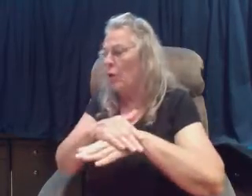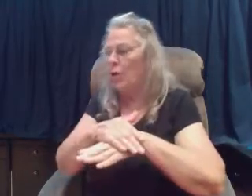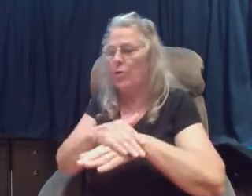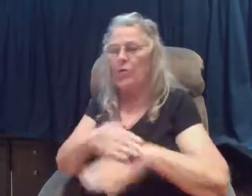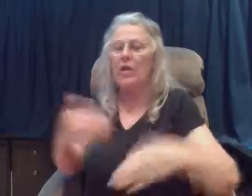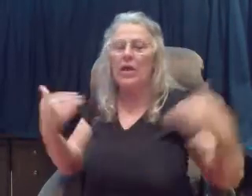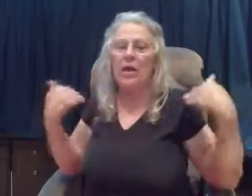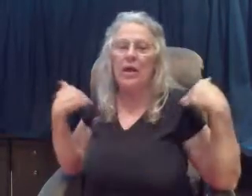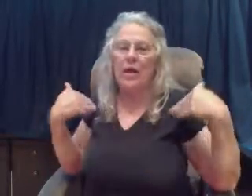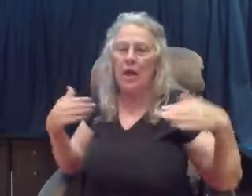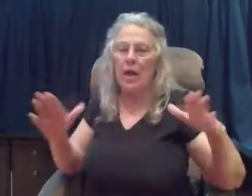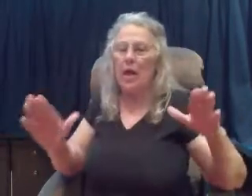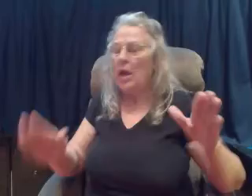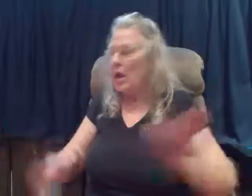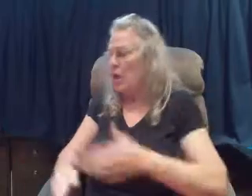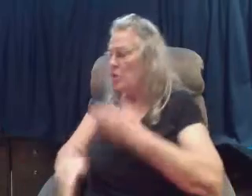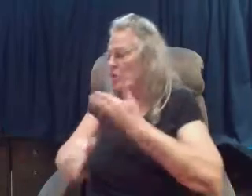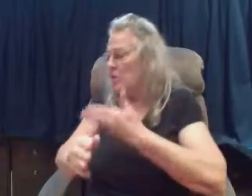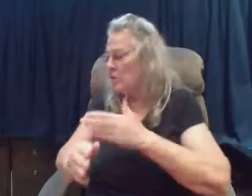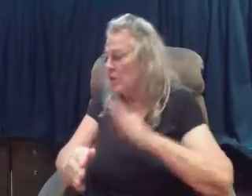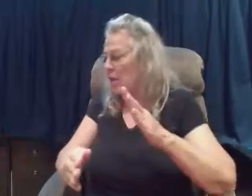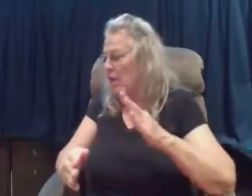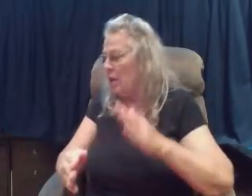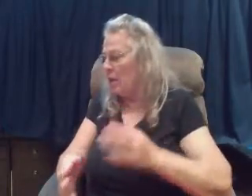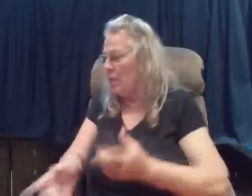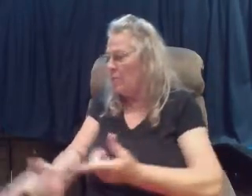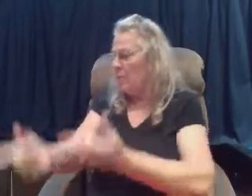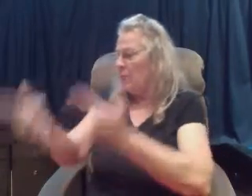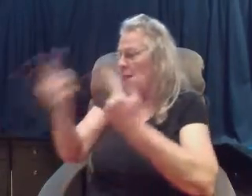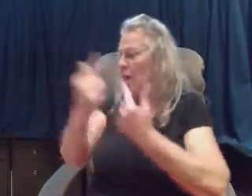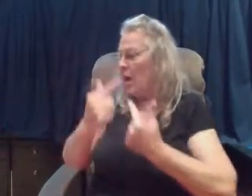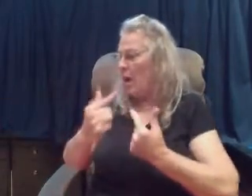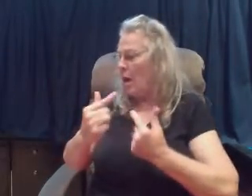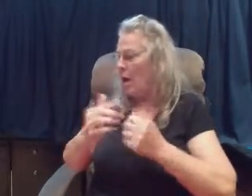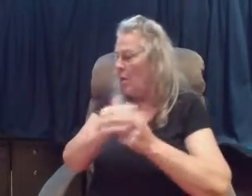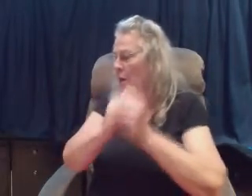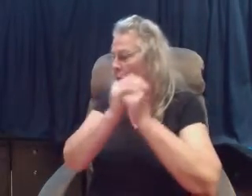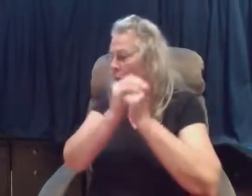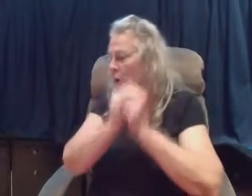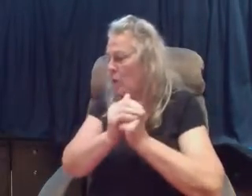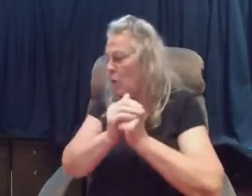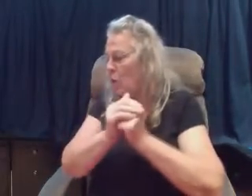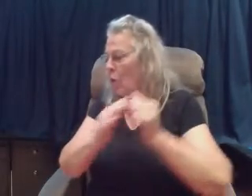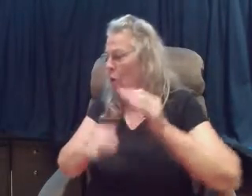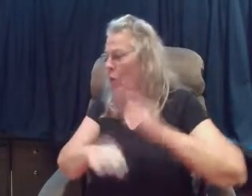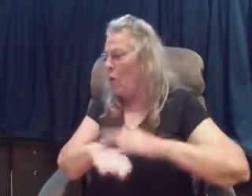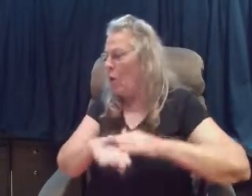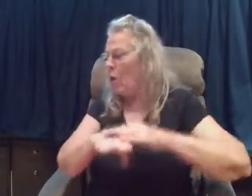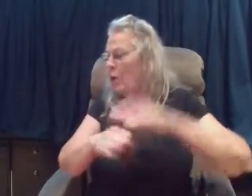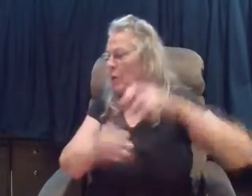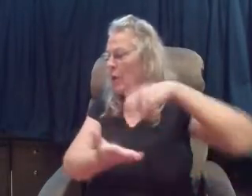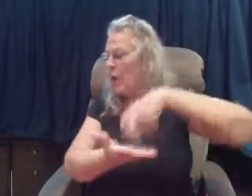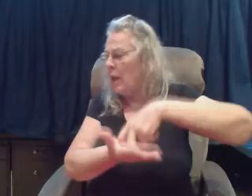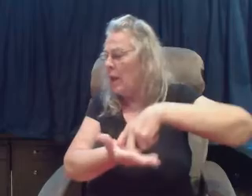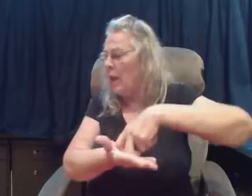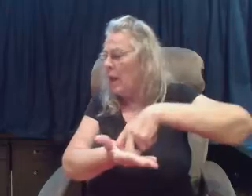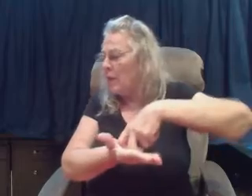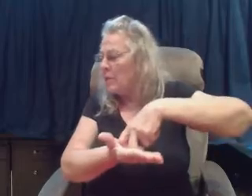birth the angels sing. Come adore on